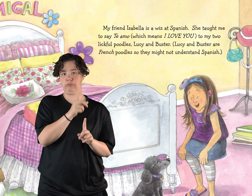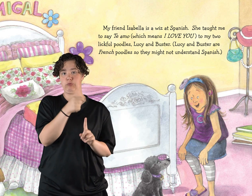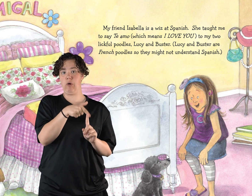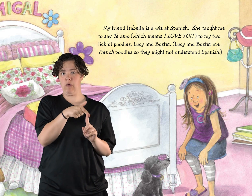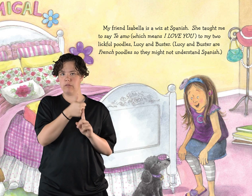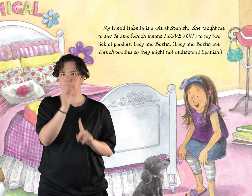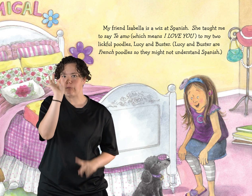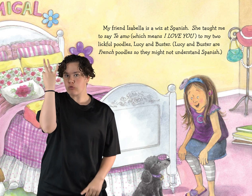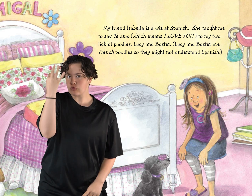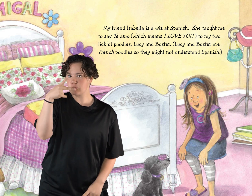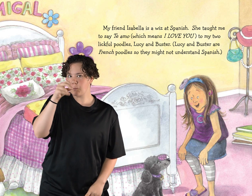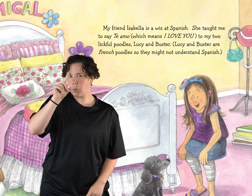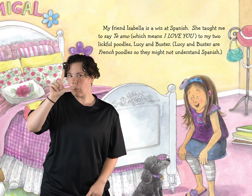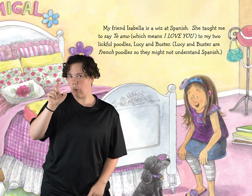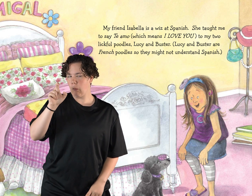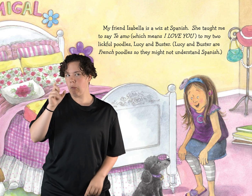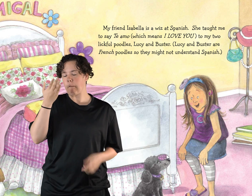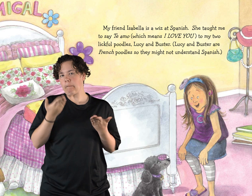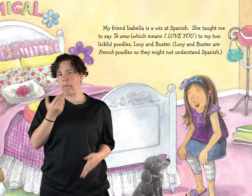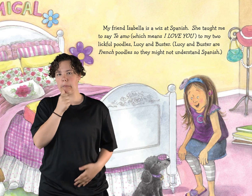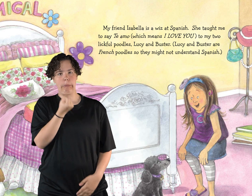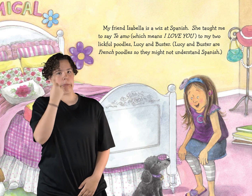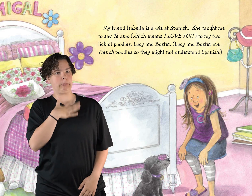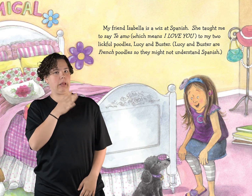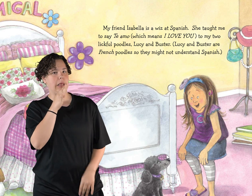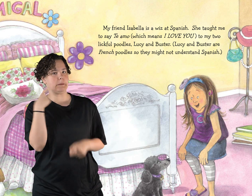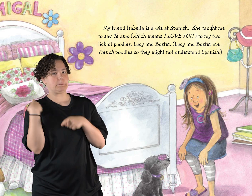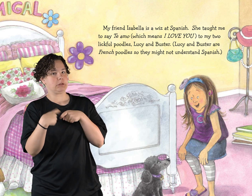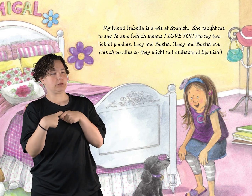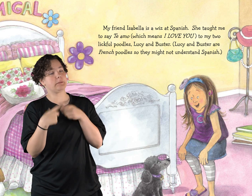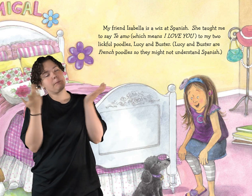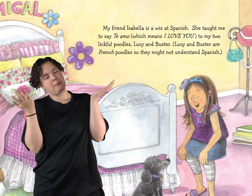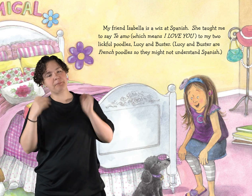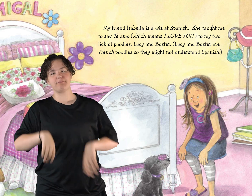Lucy and Buster are French poodles, so they might not understand Spanish.